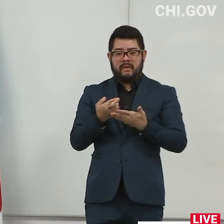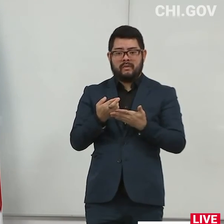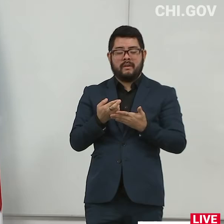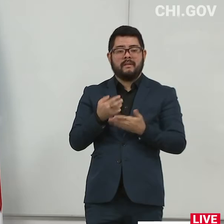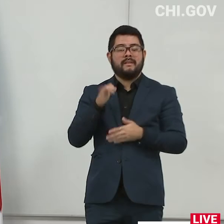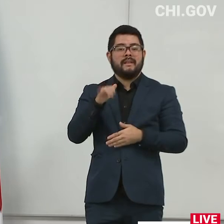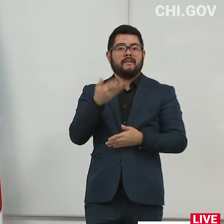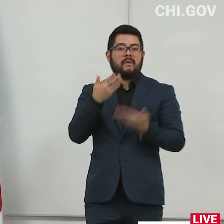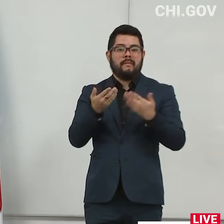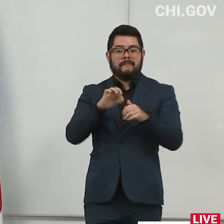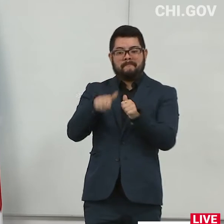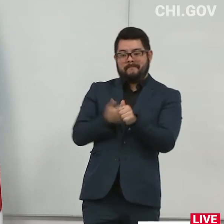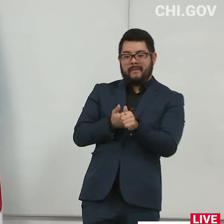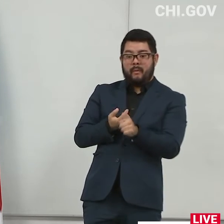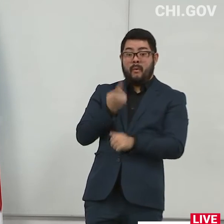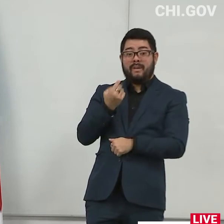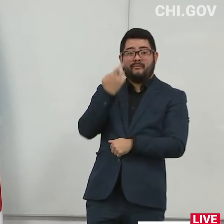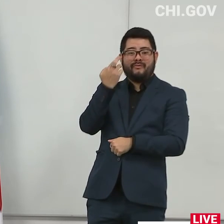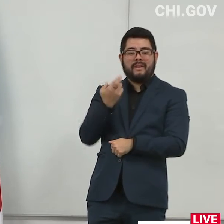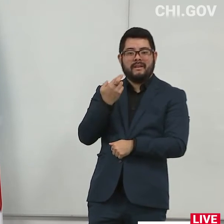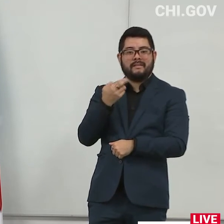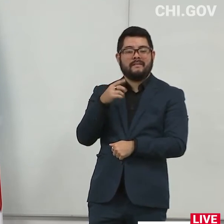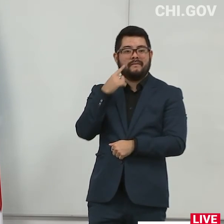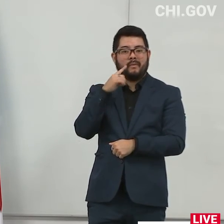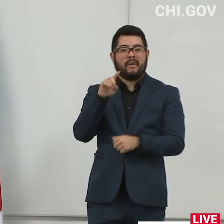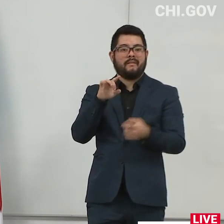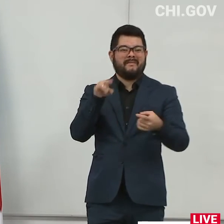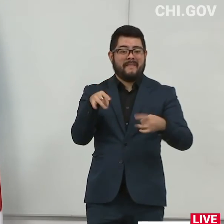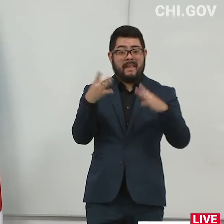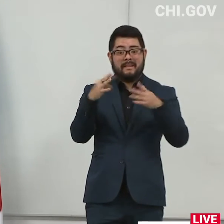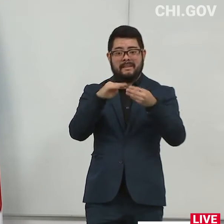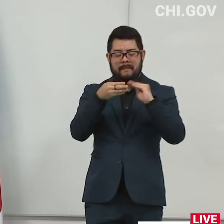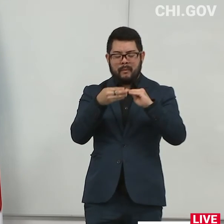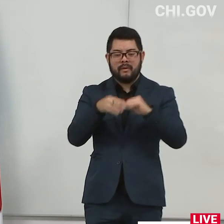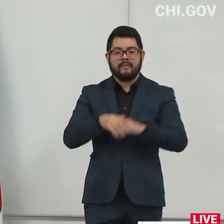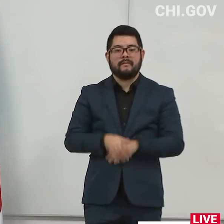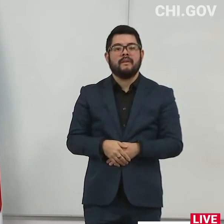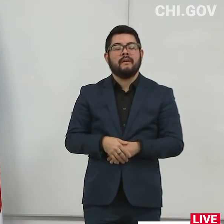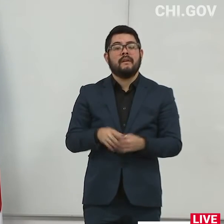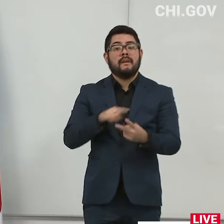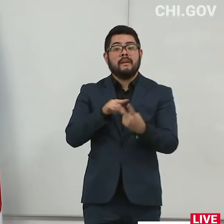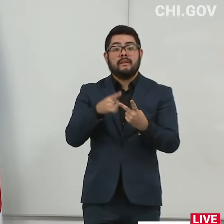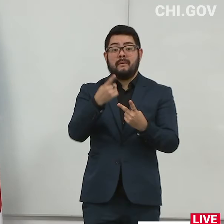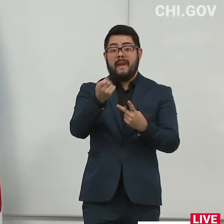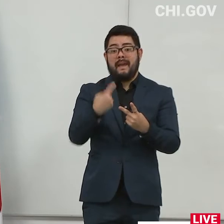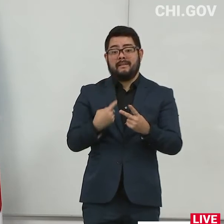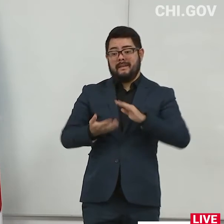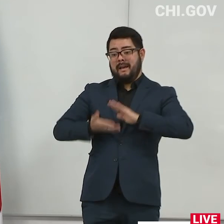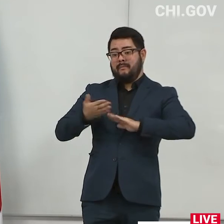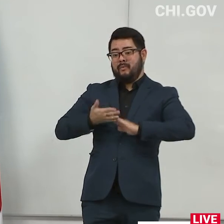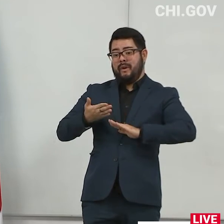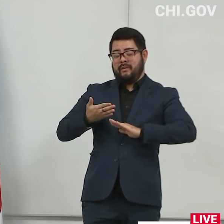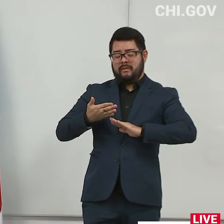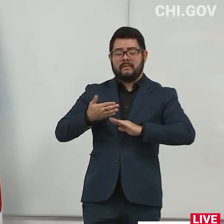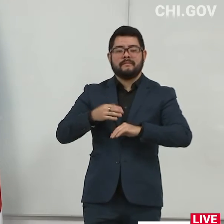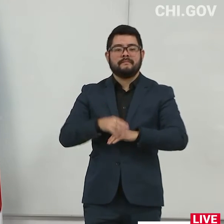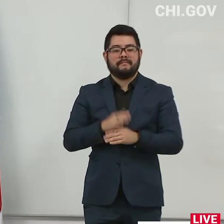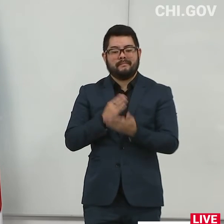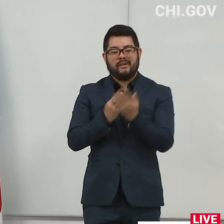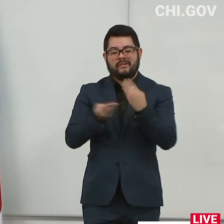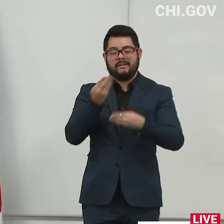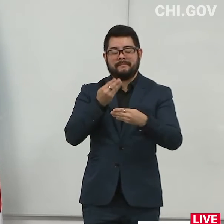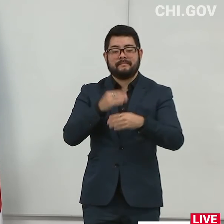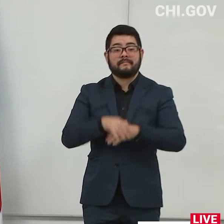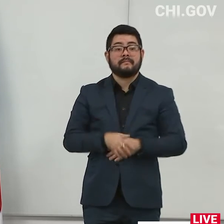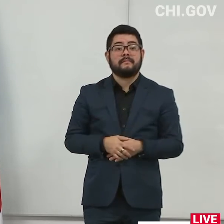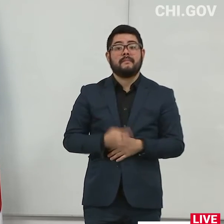attributable absolutely to, I think, the spike in violence. You ask about Operation Legend. I think it's still too soon to really understand what